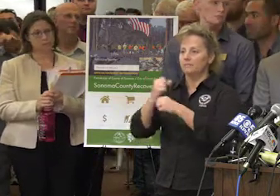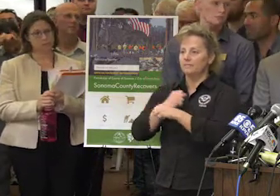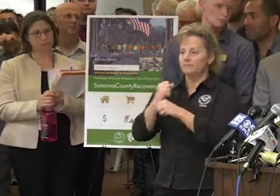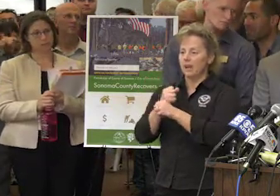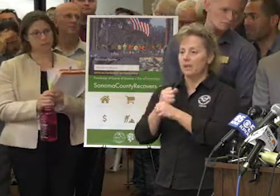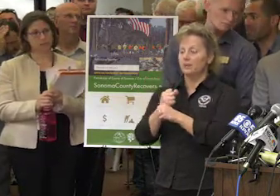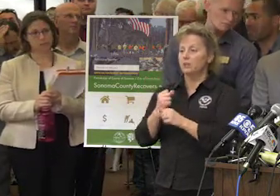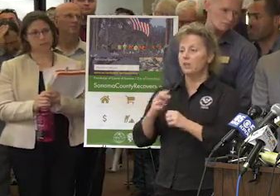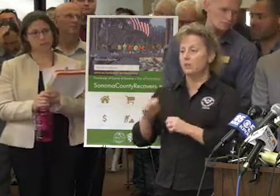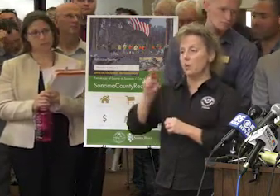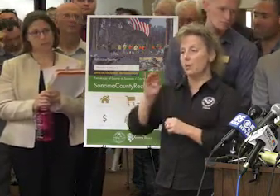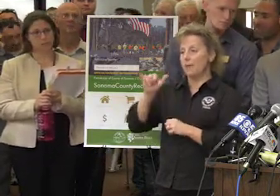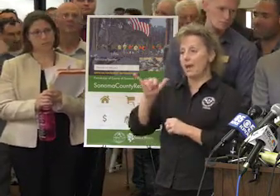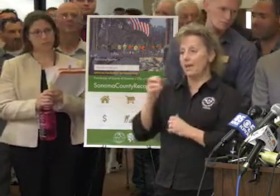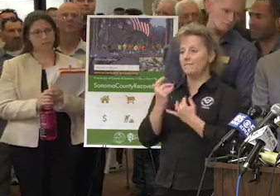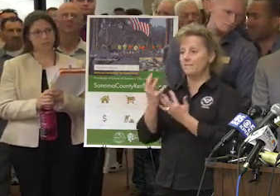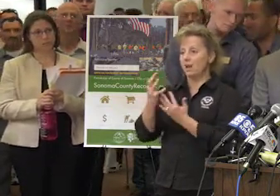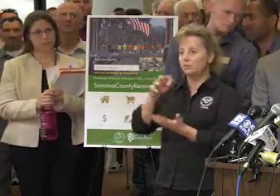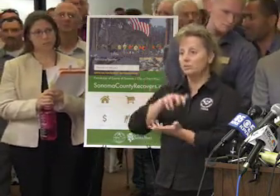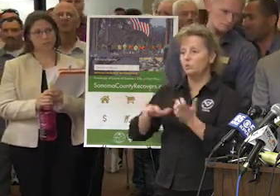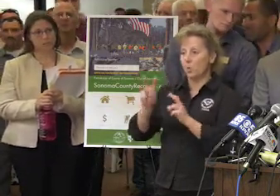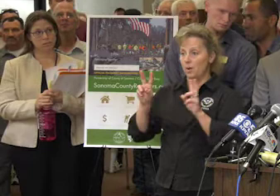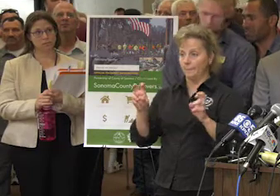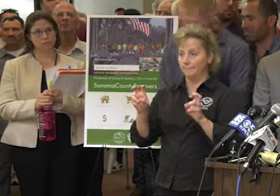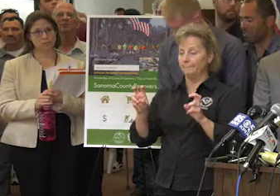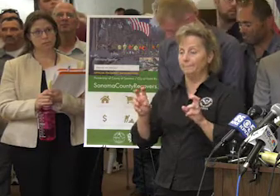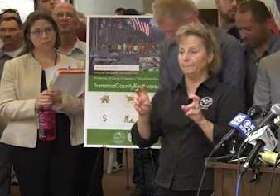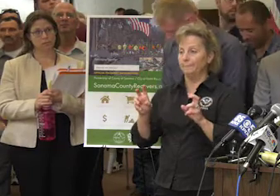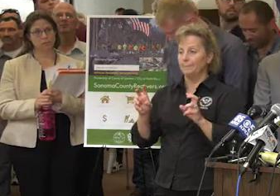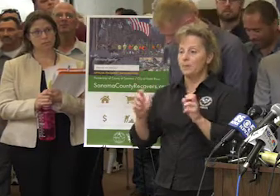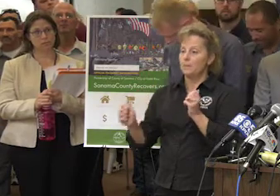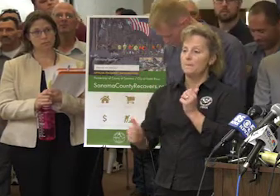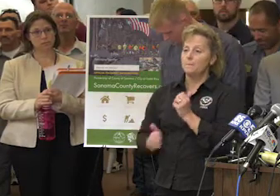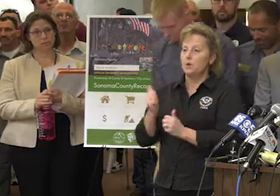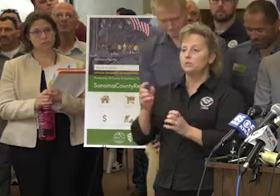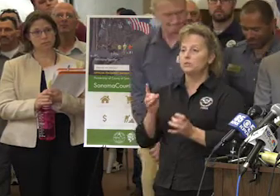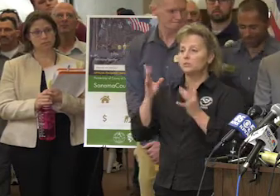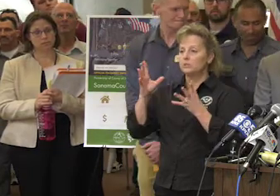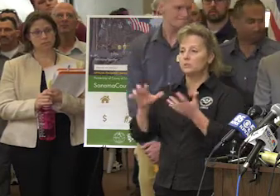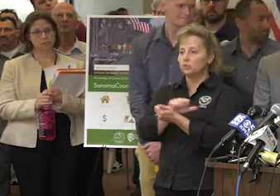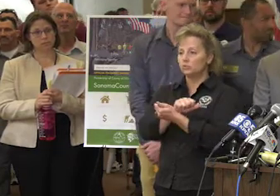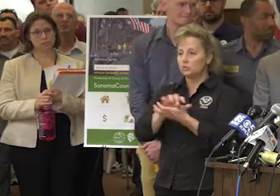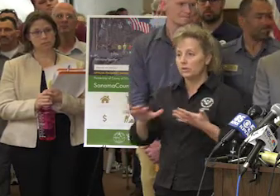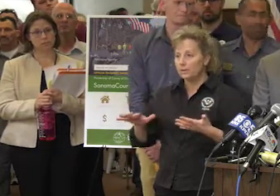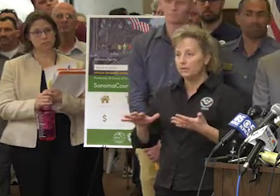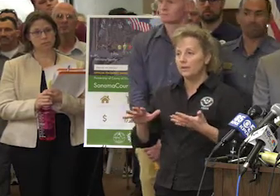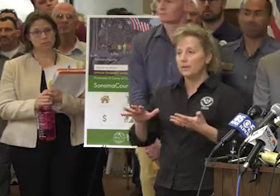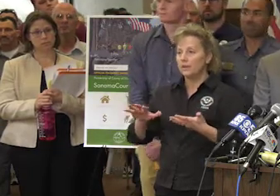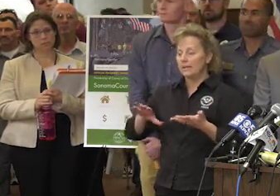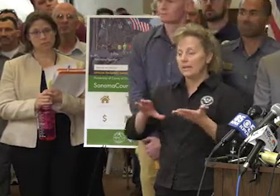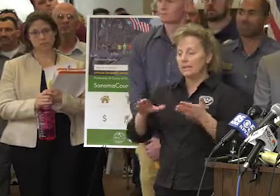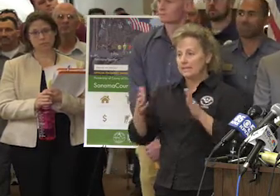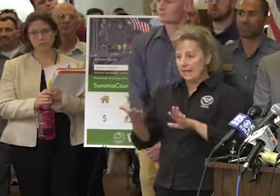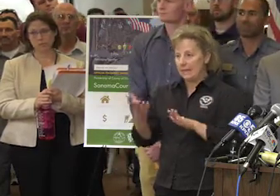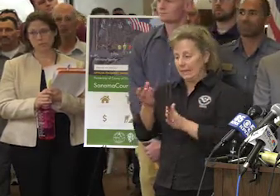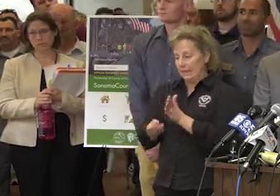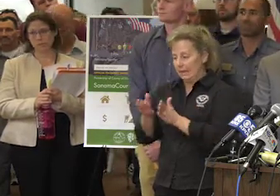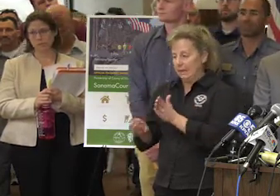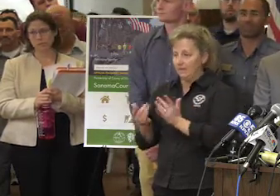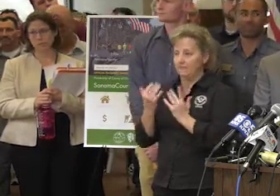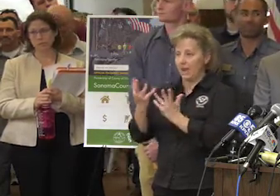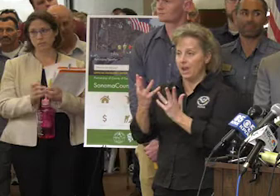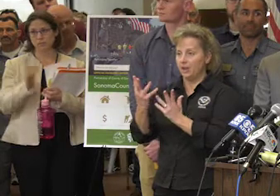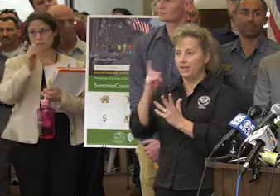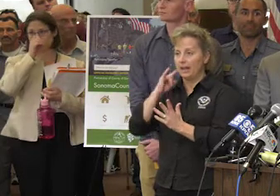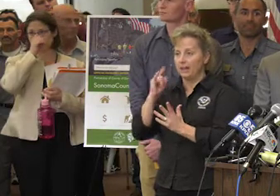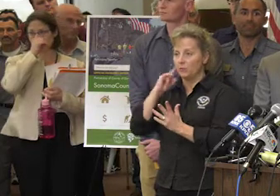Bay firestorm will go down as the most destructive and deadly fire disaster in California